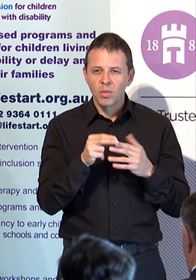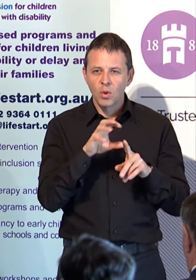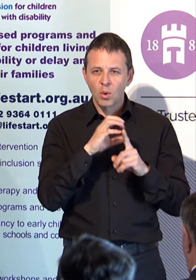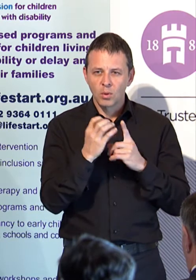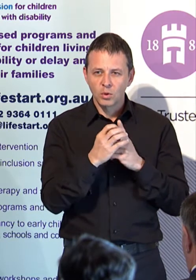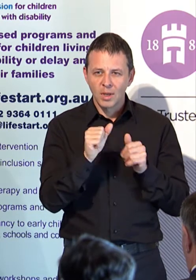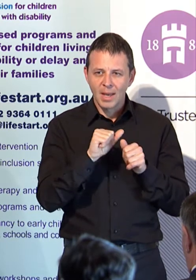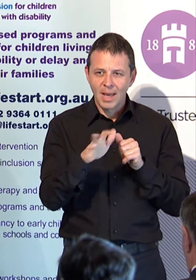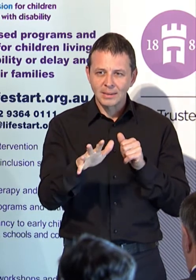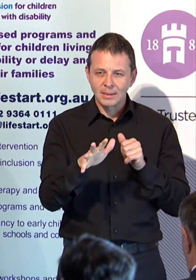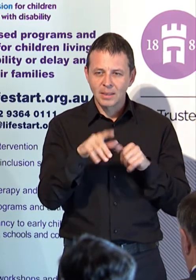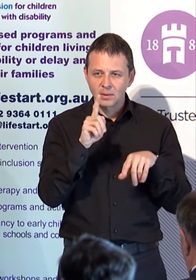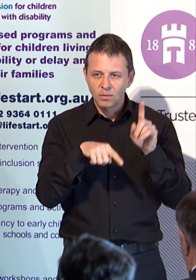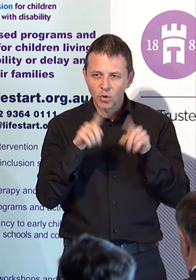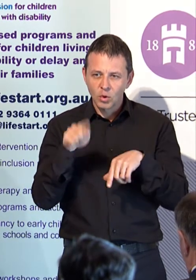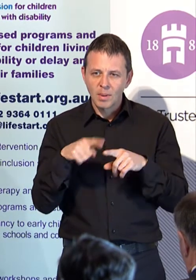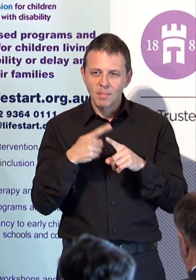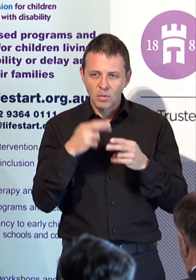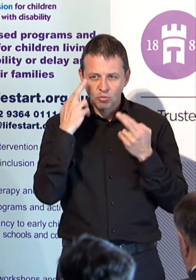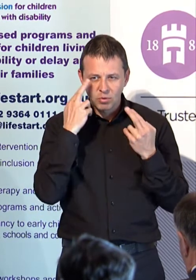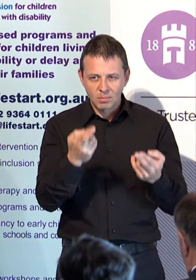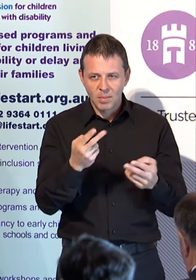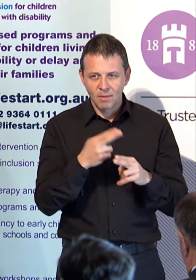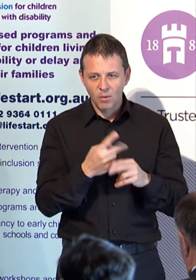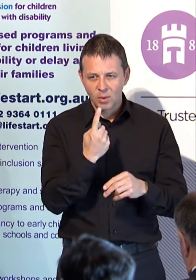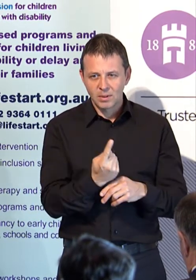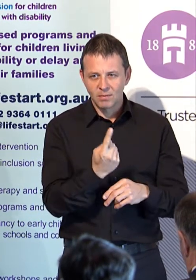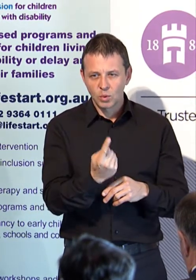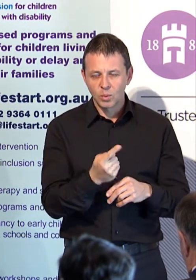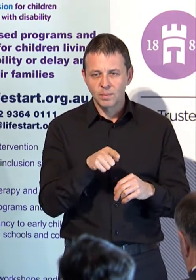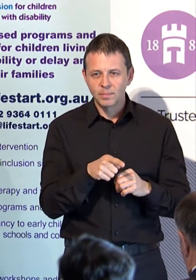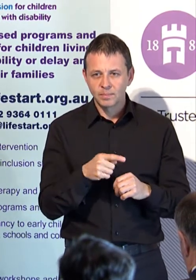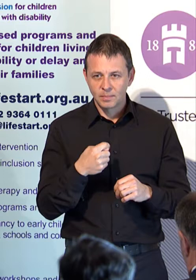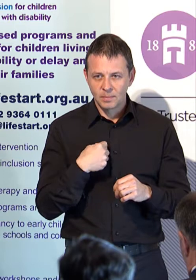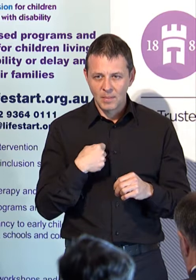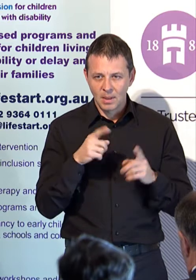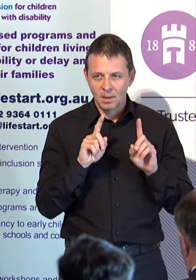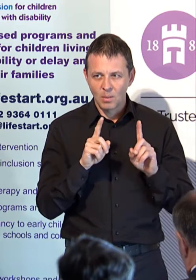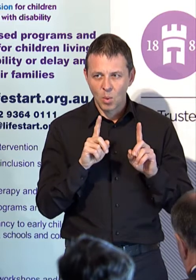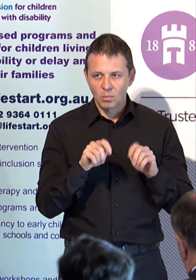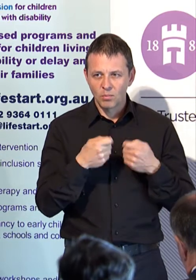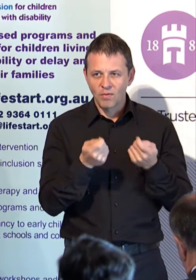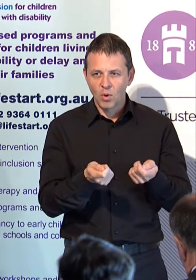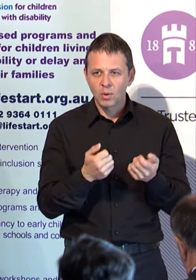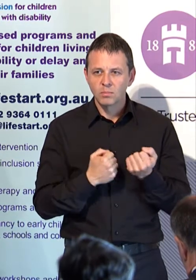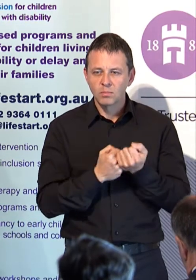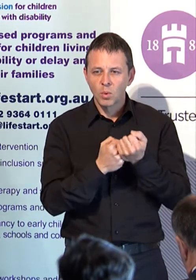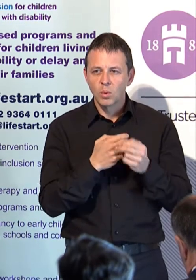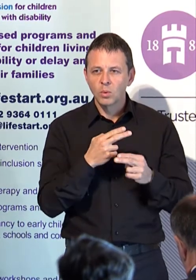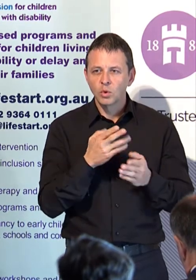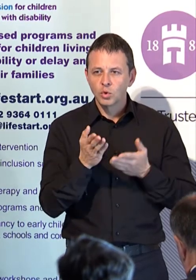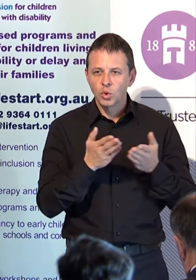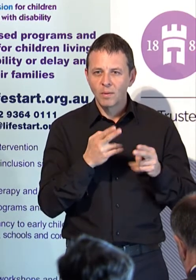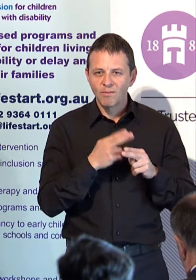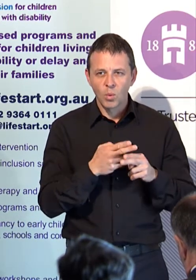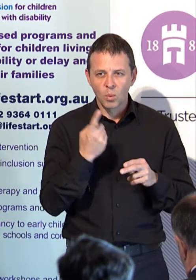excellence, diversity and respect for the individual. We currently provide support services to